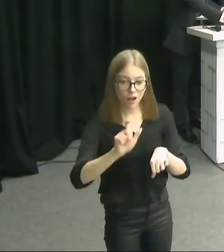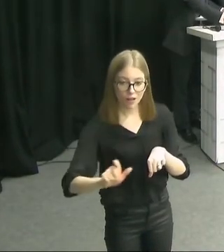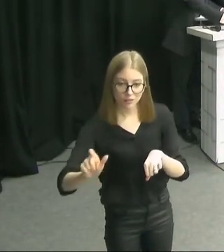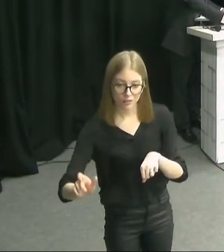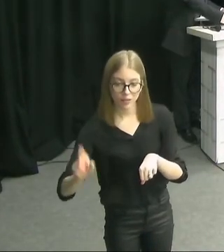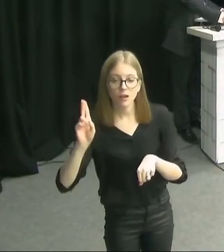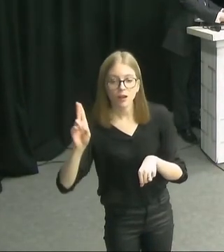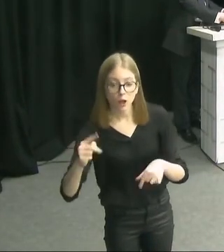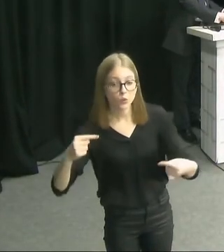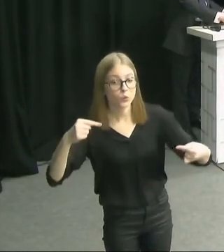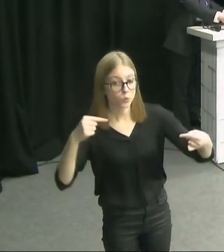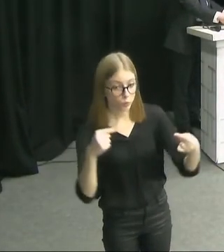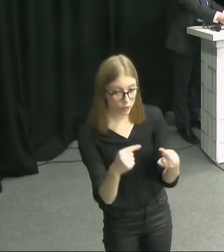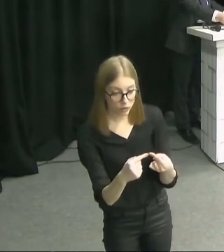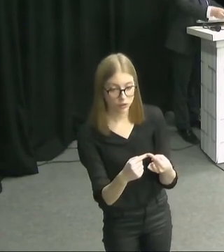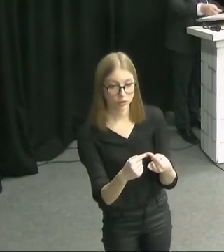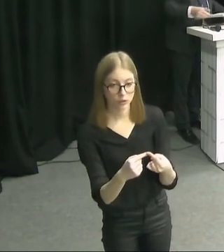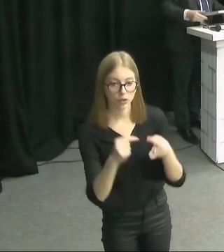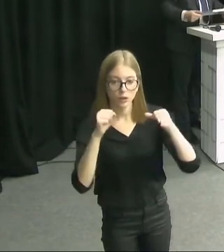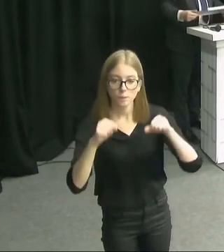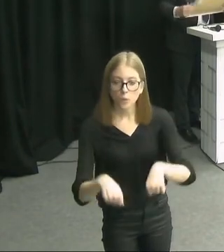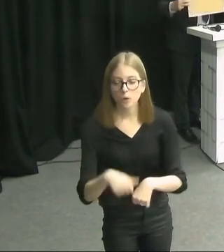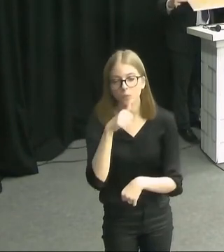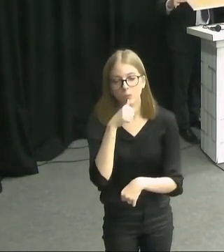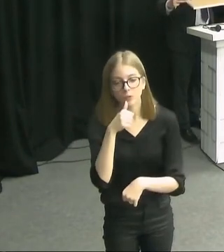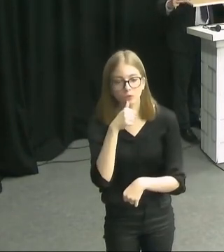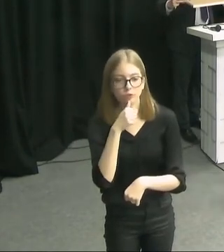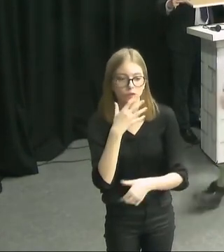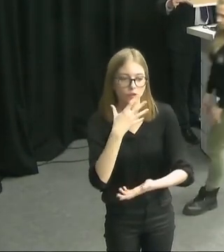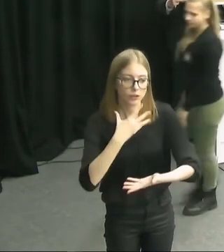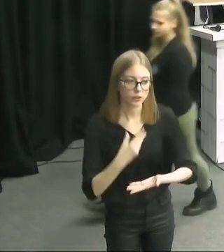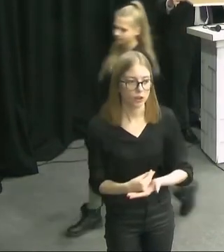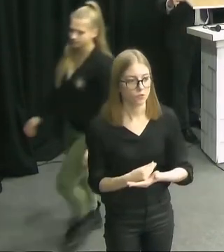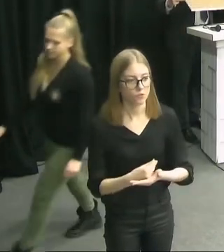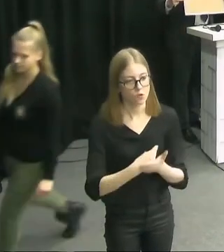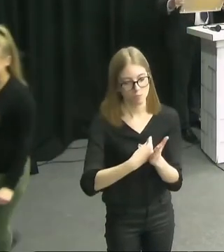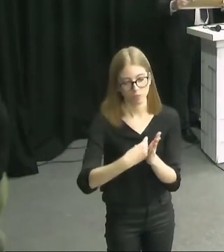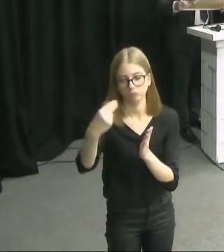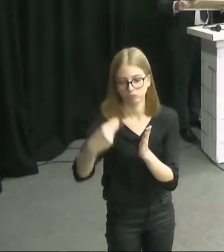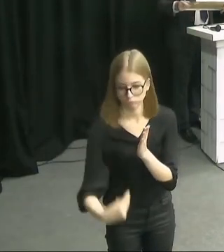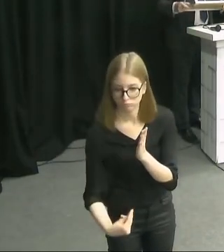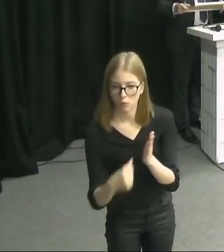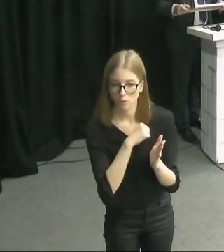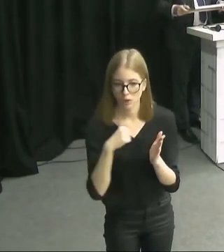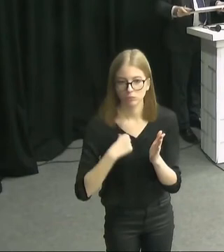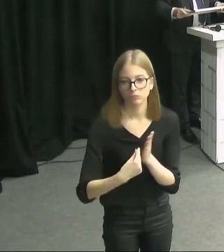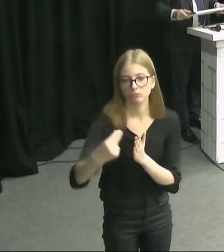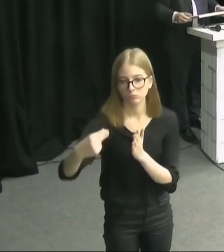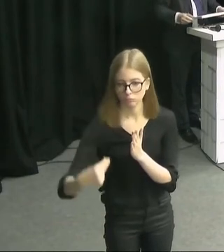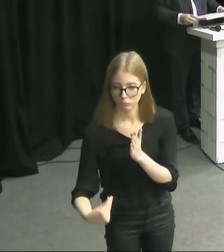not to agree with the statement and then they will not sign. It's their freedom of choice. So we will go through all the 10